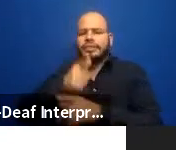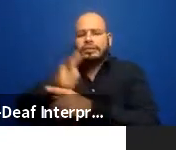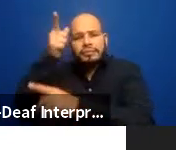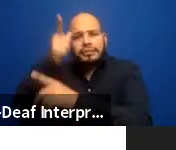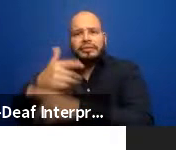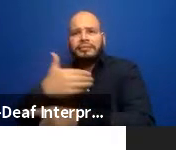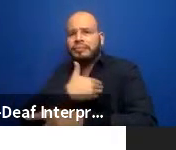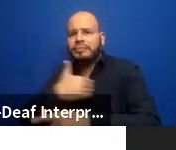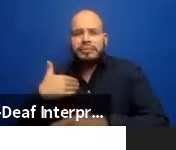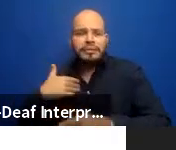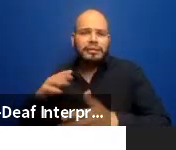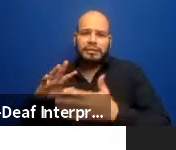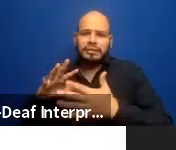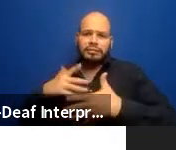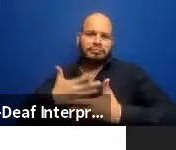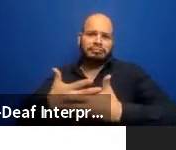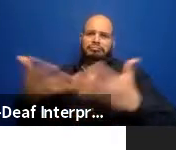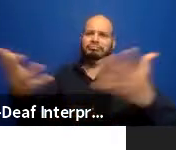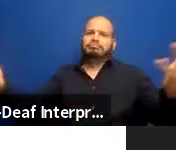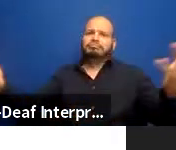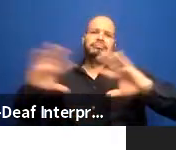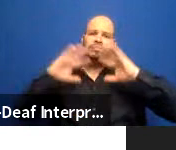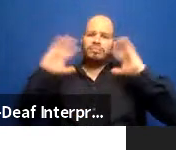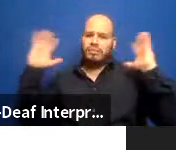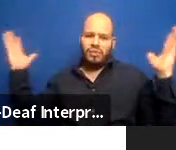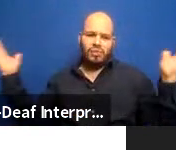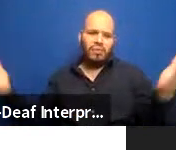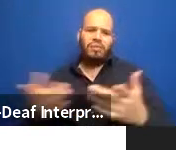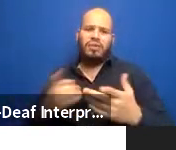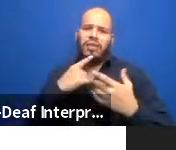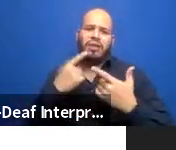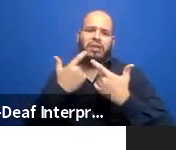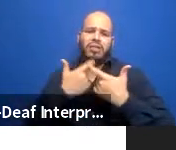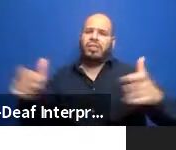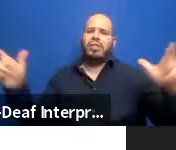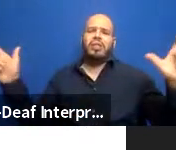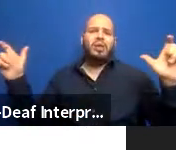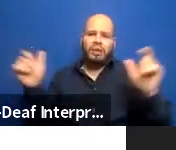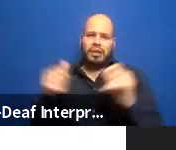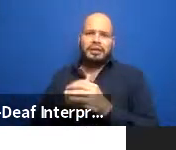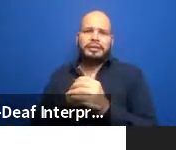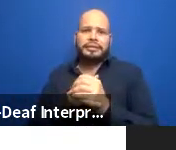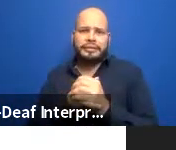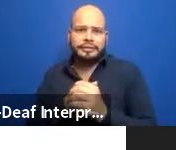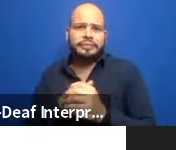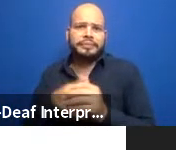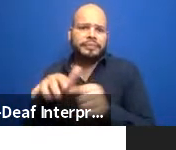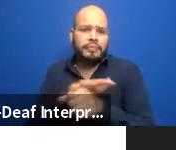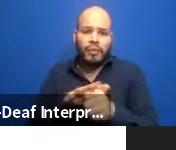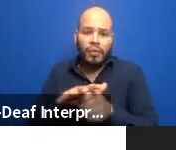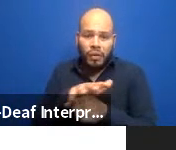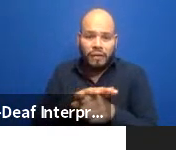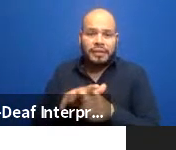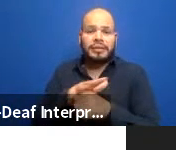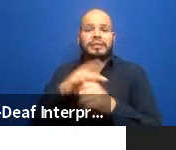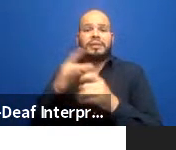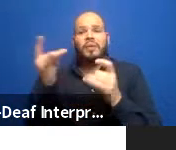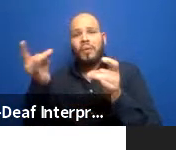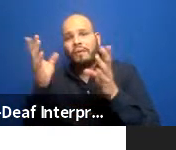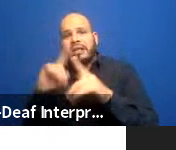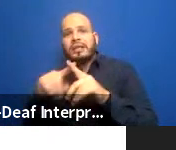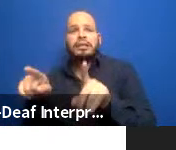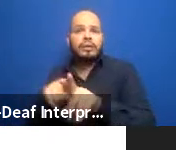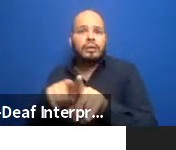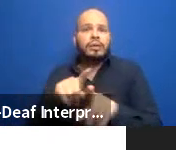liberatory learning, even for these unprecedented circumstances, as well as those with a new commitment to engaging in this current